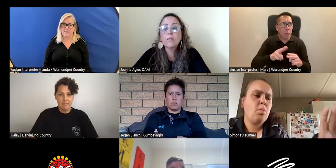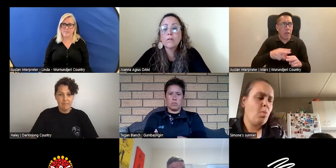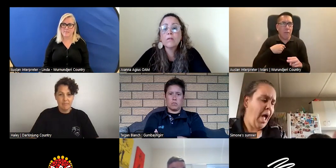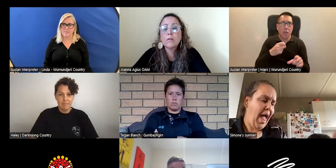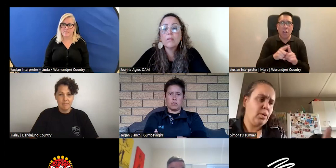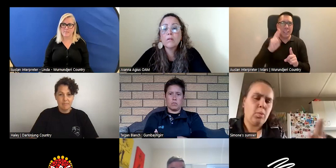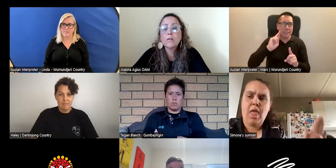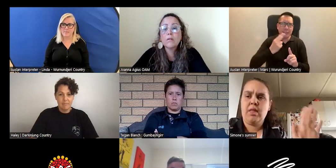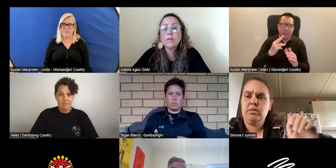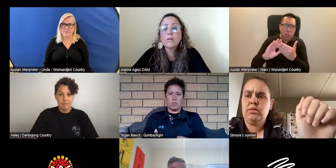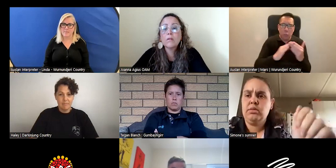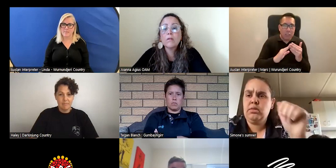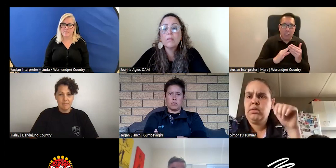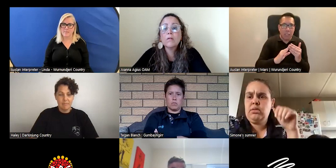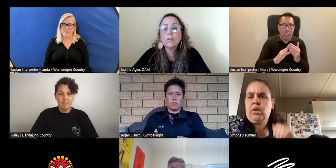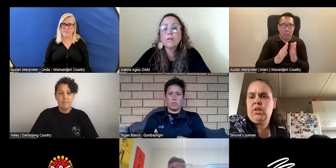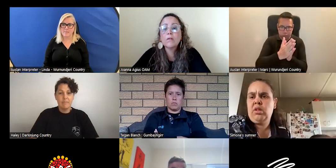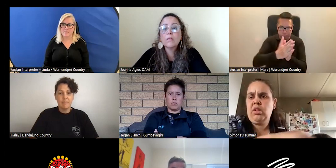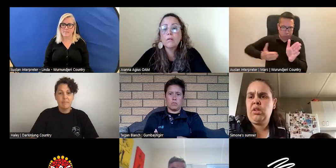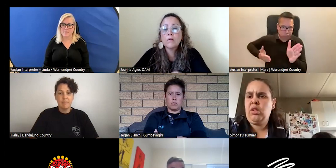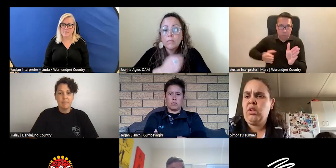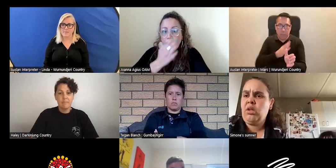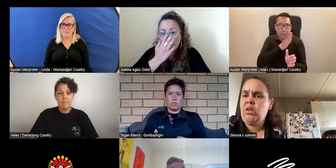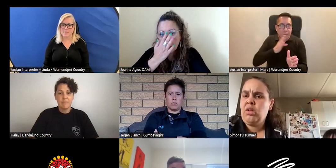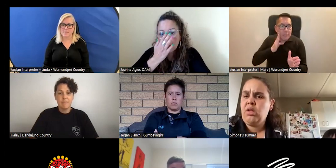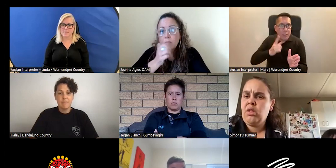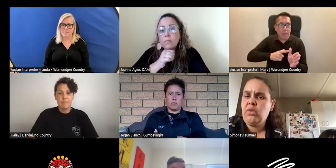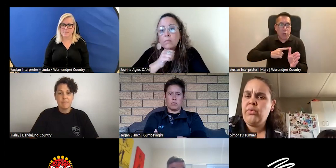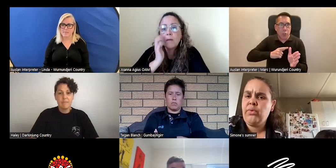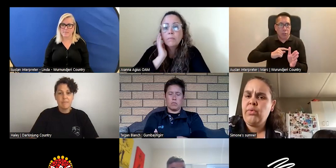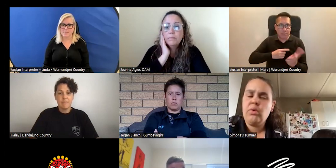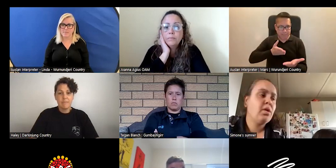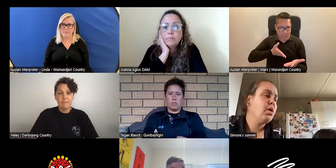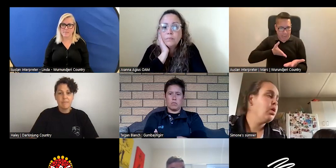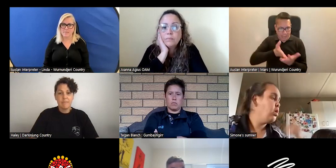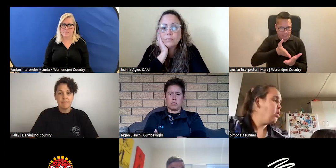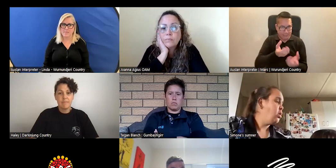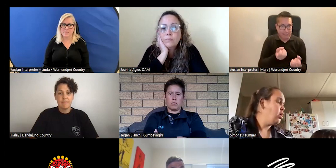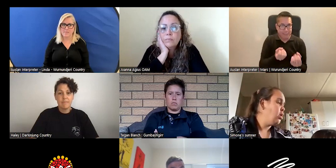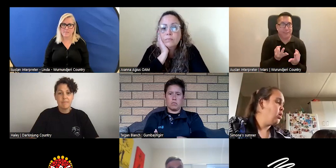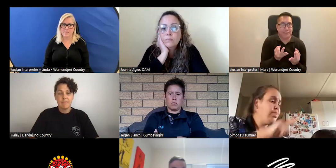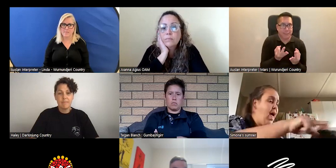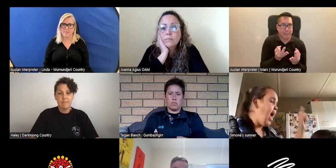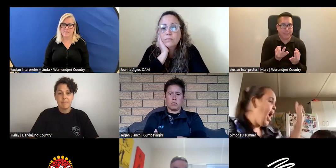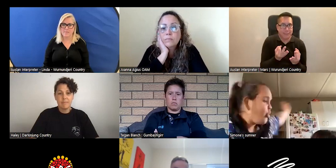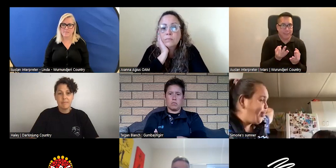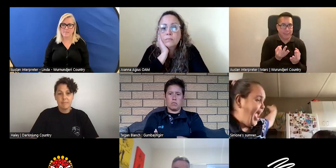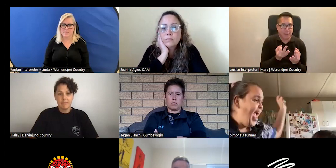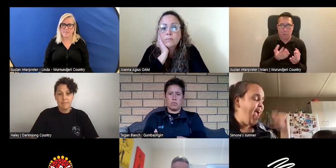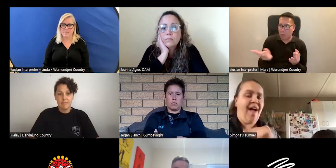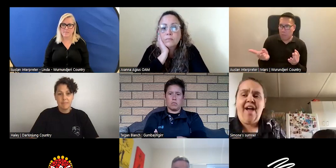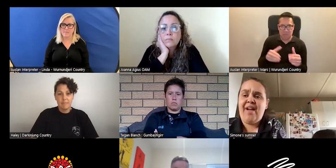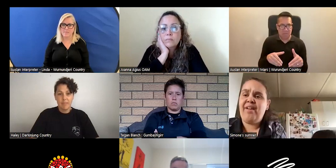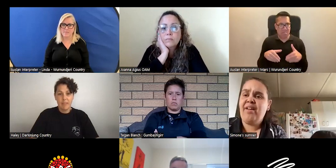the deaf community who are missing out completely because there's no service to them to help them get involved with the